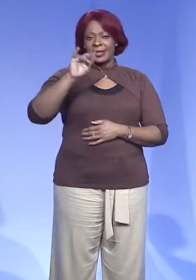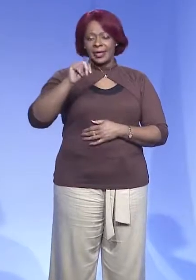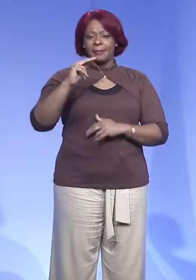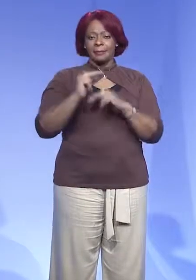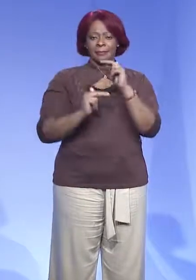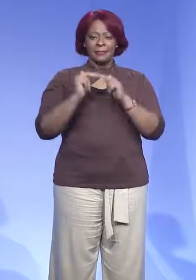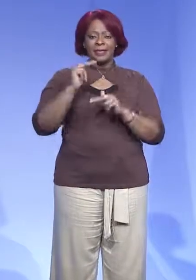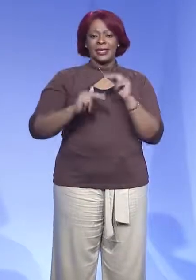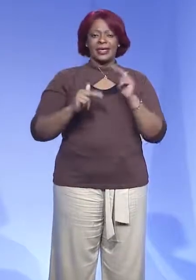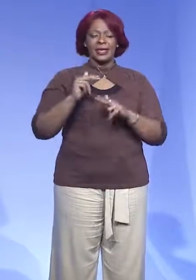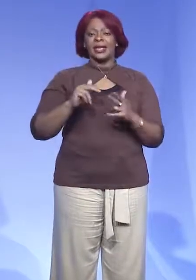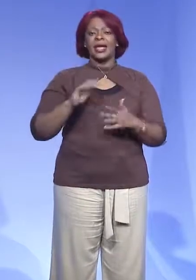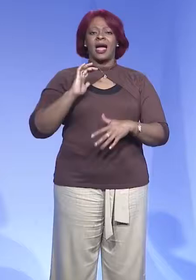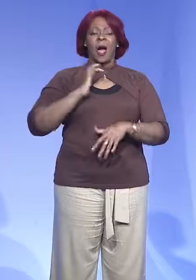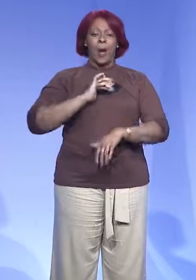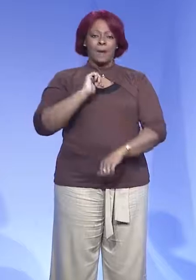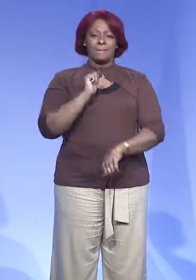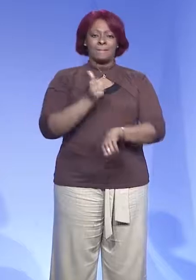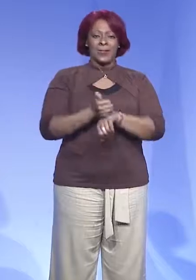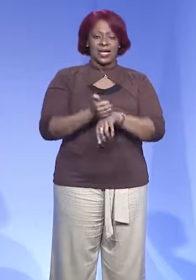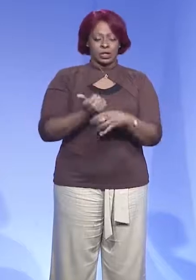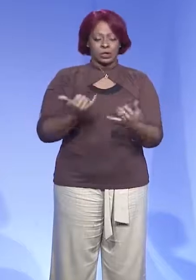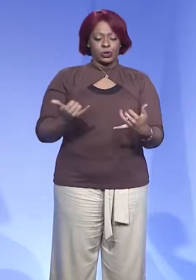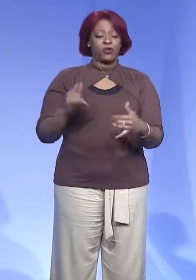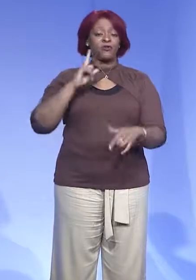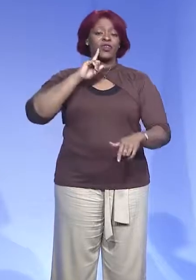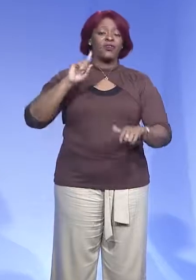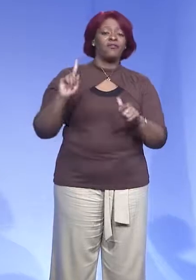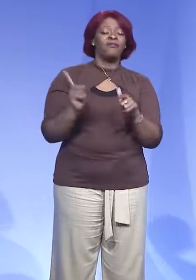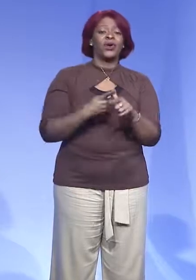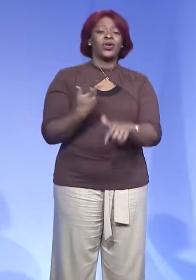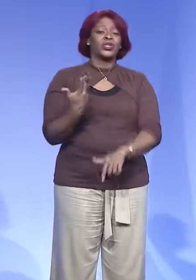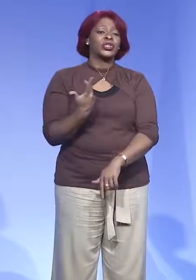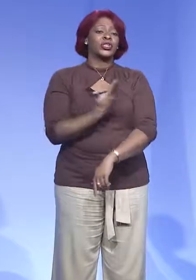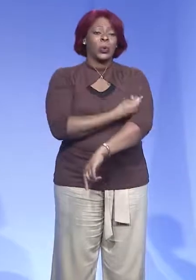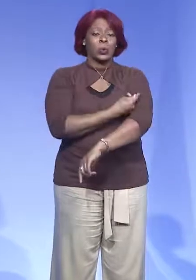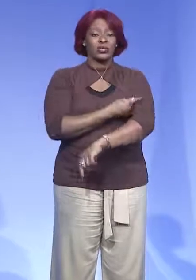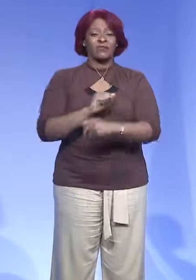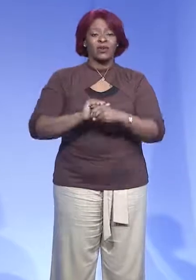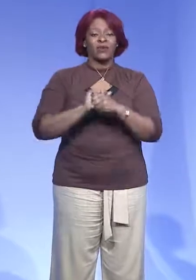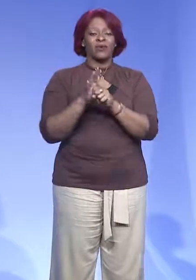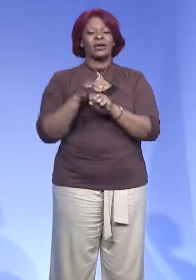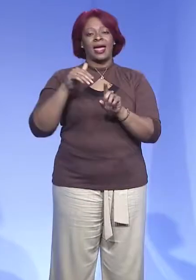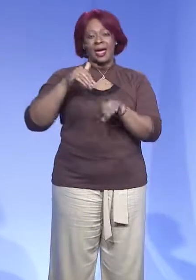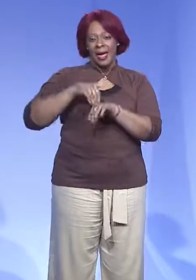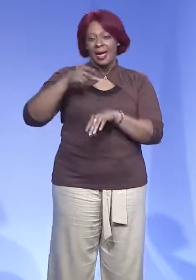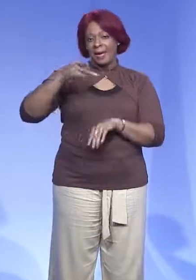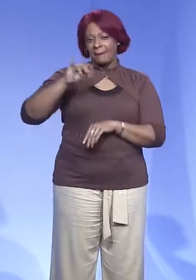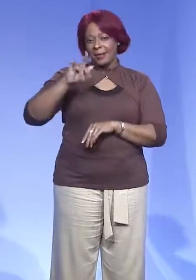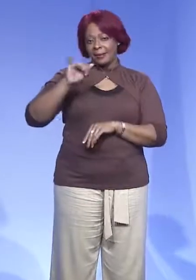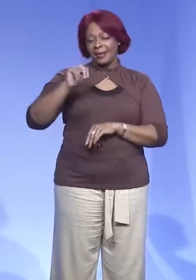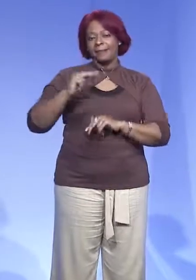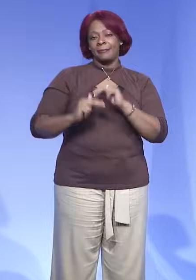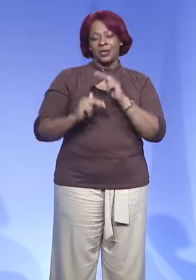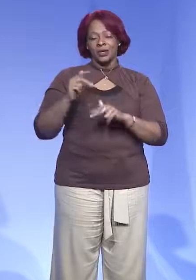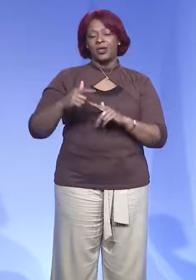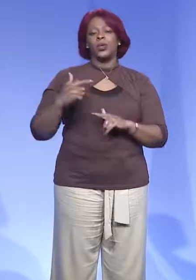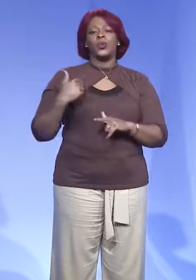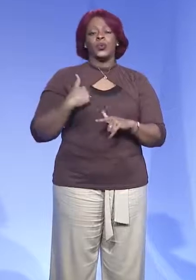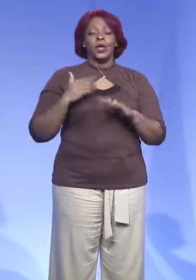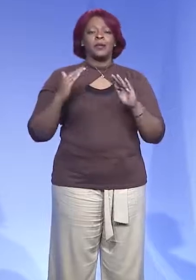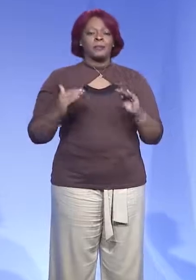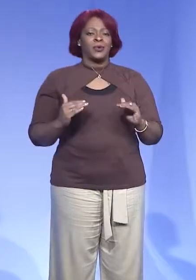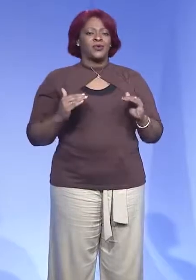our base current site for receiving first dose of COVID vaccine. At this time, we have moved up